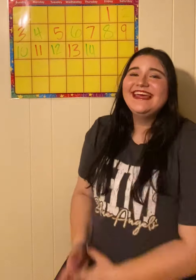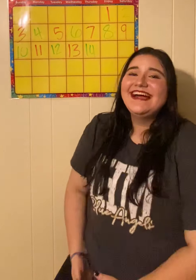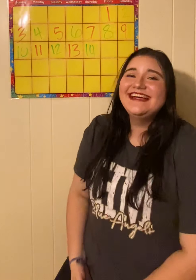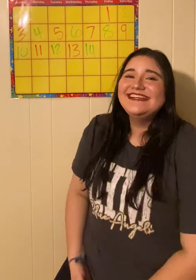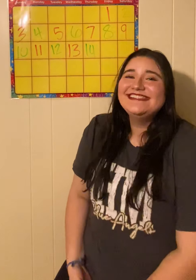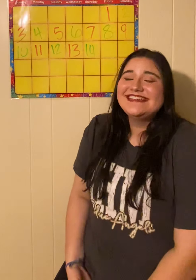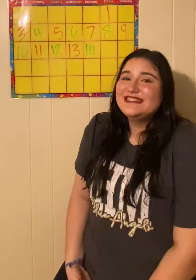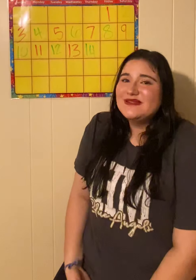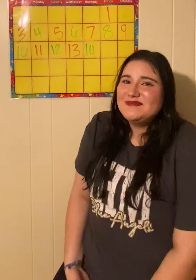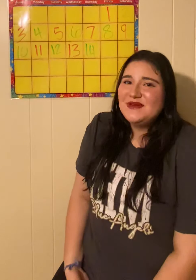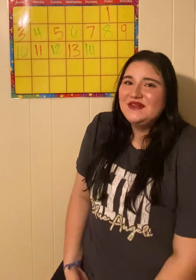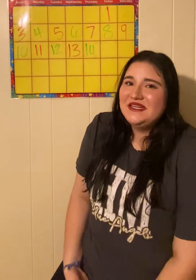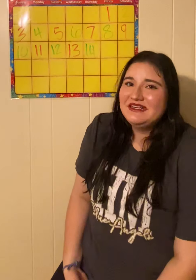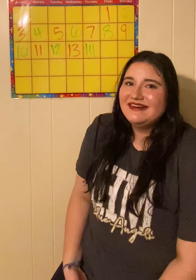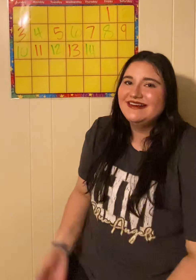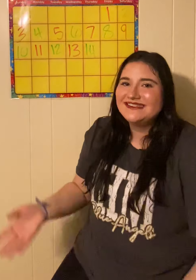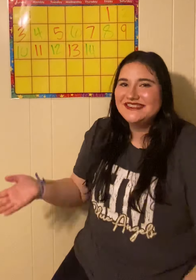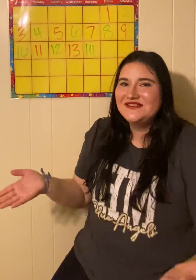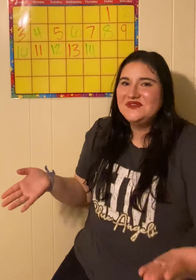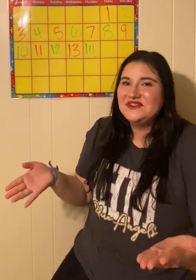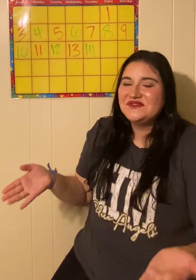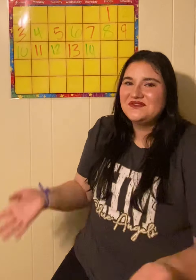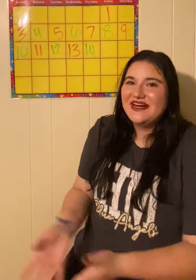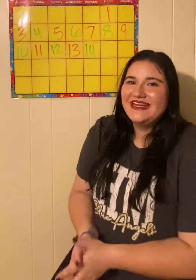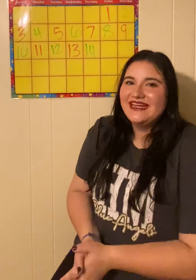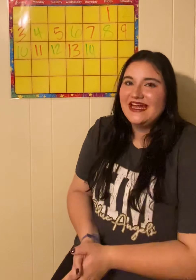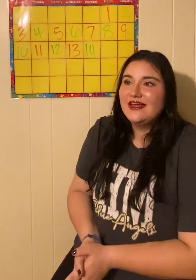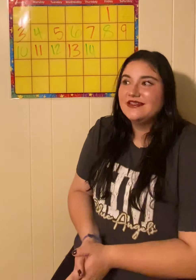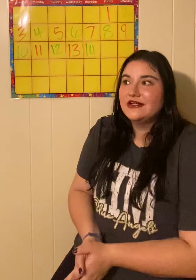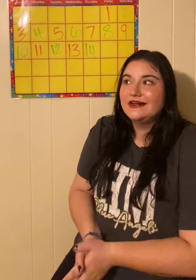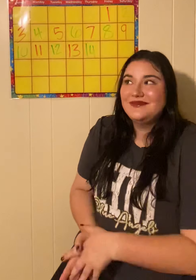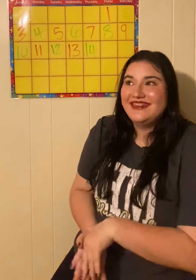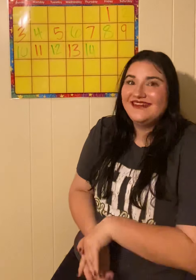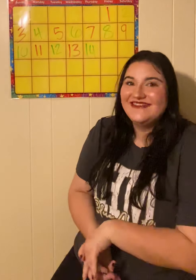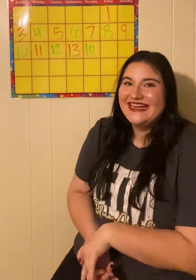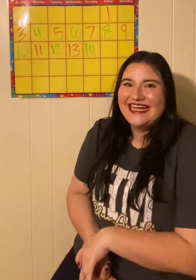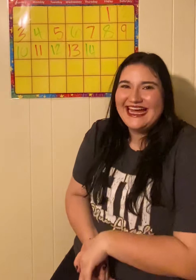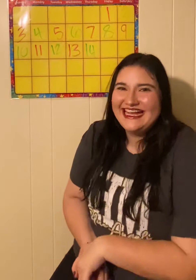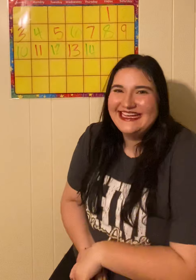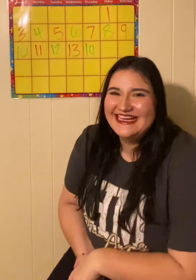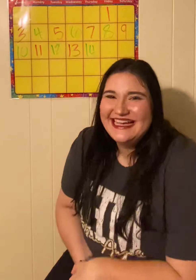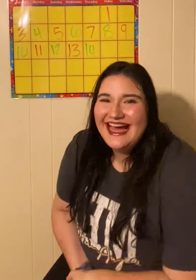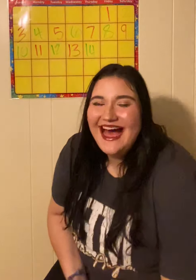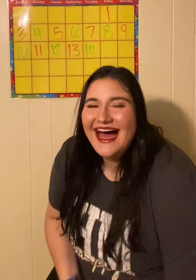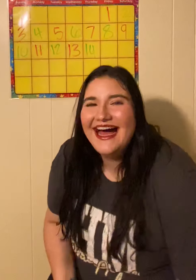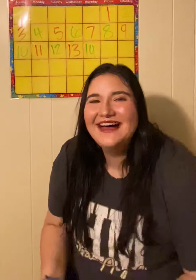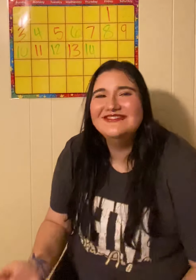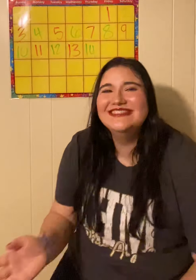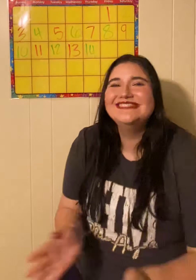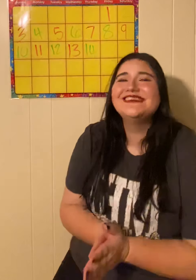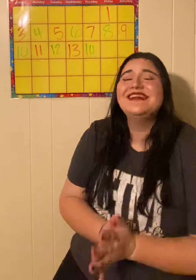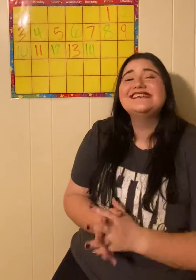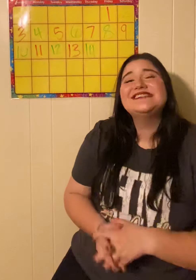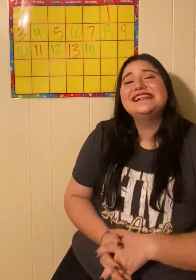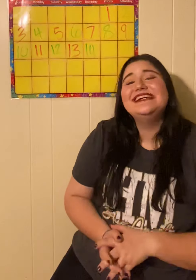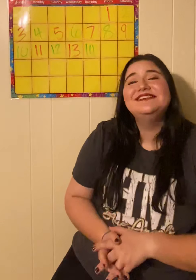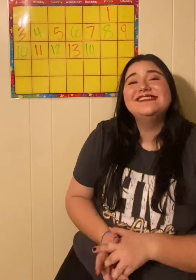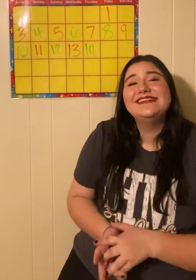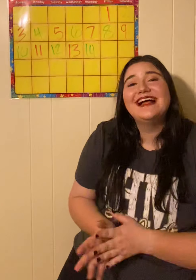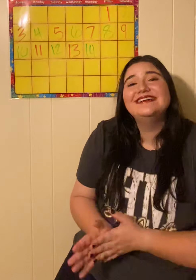Hey guys, it's Miss Boone here to do your Friday calendar with you again. So yesterday you did calendar